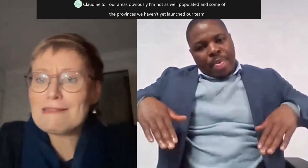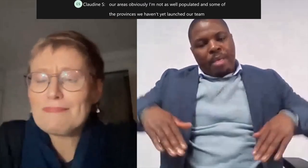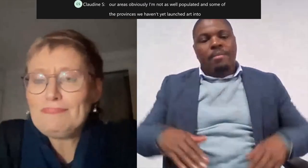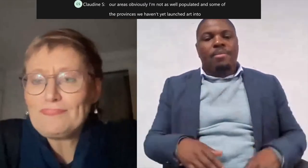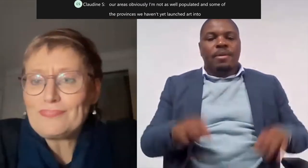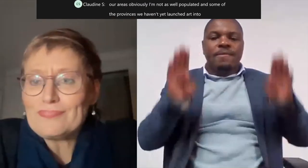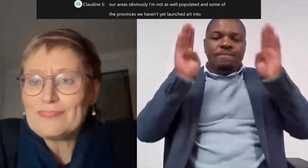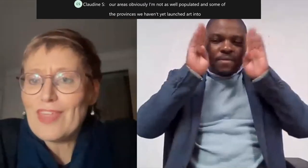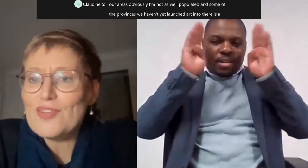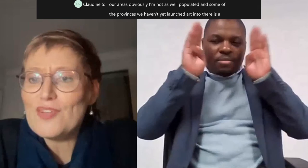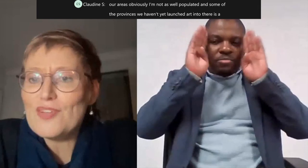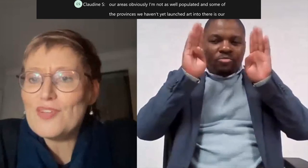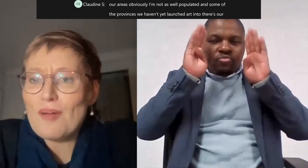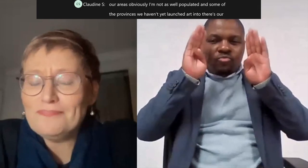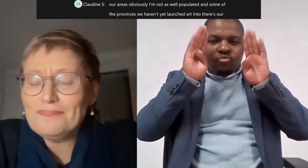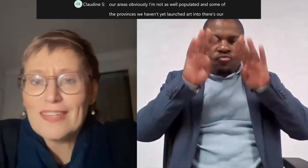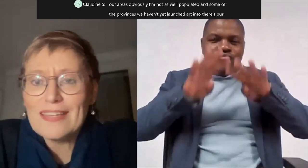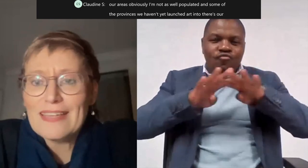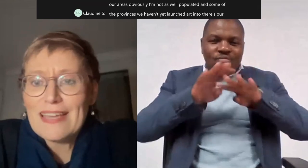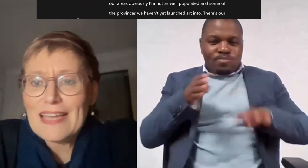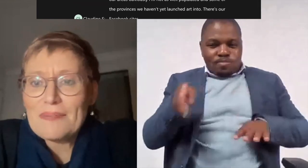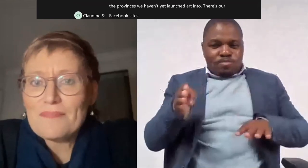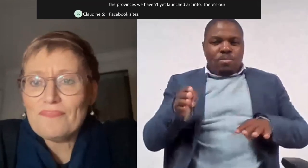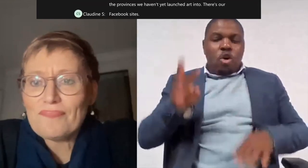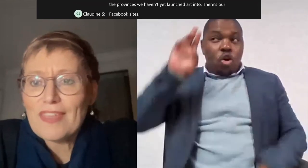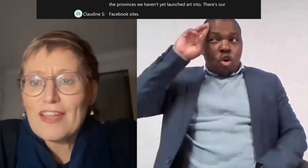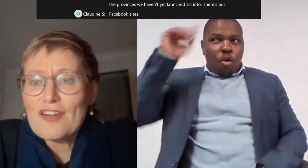Facebook site. Thank you, Robin.